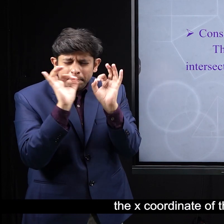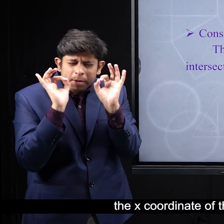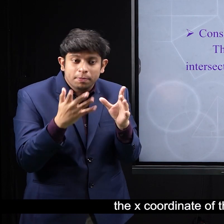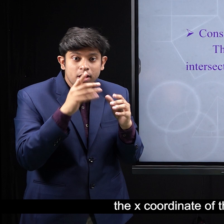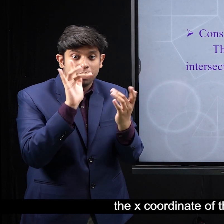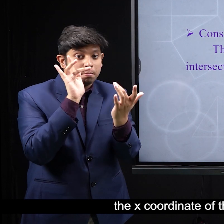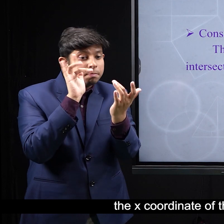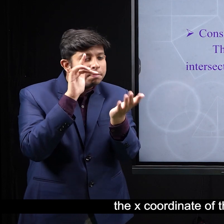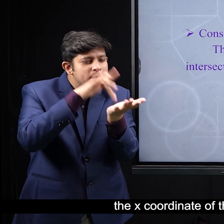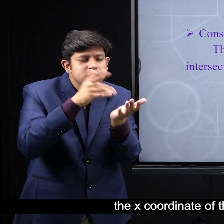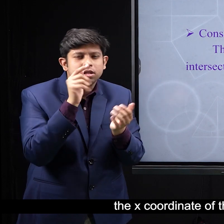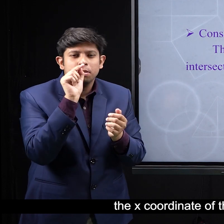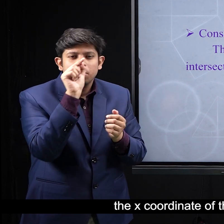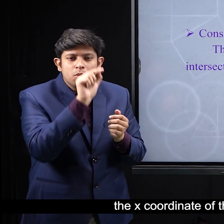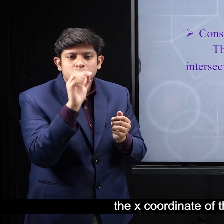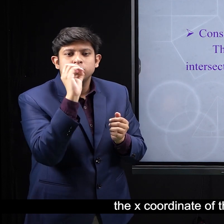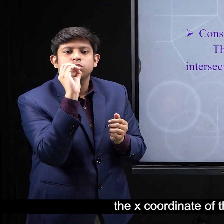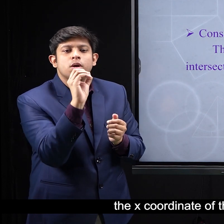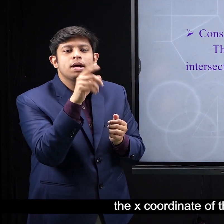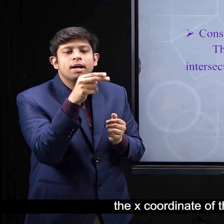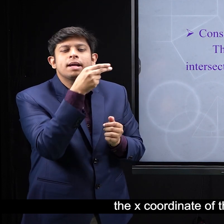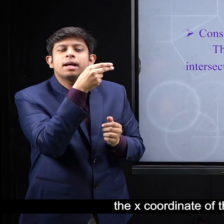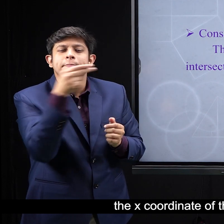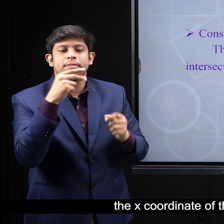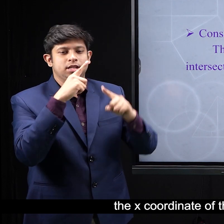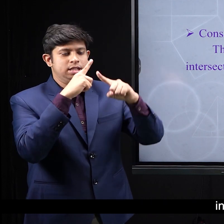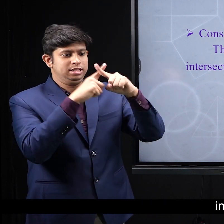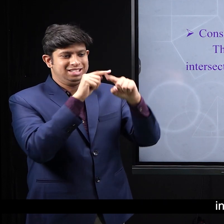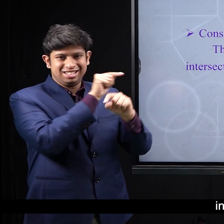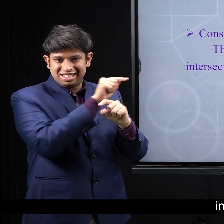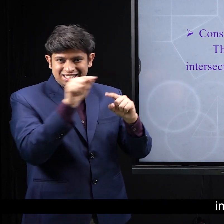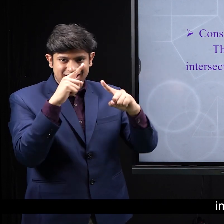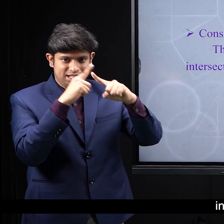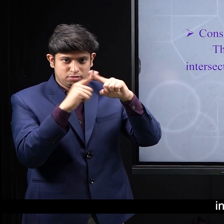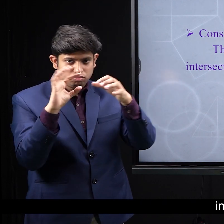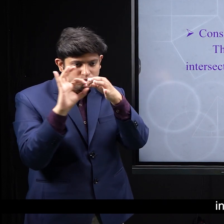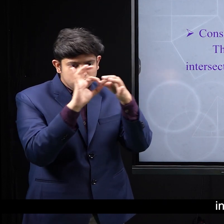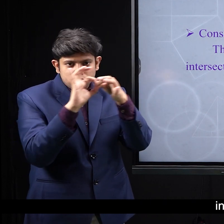the point where the graph of y equal to px plus q intersect the x-axis.